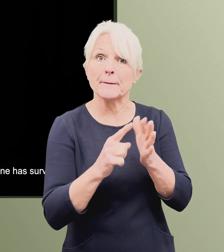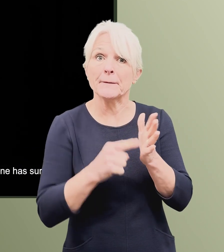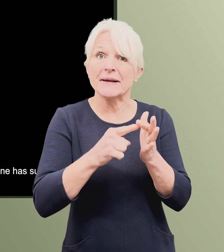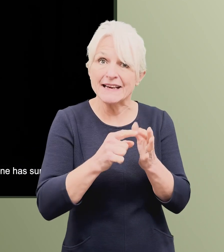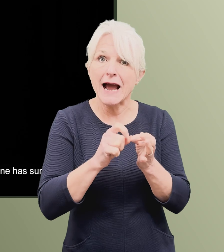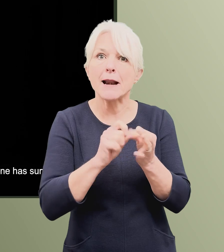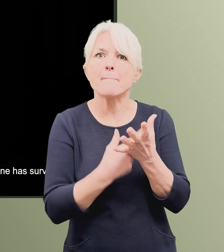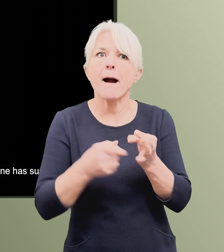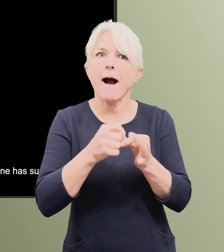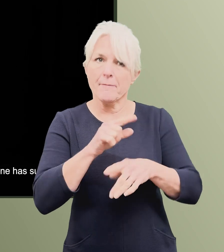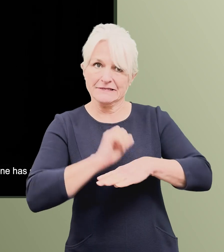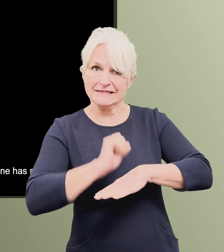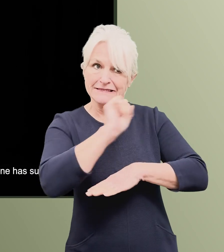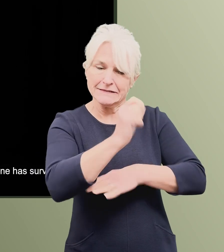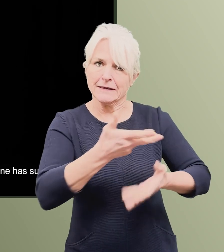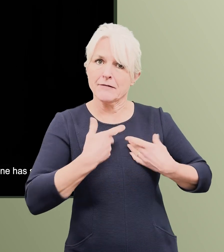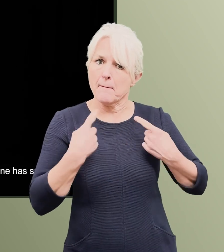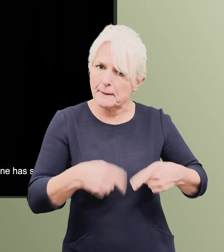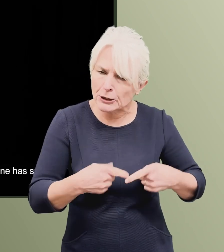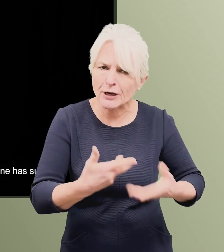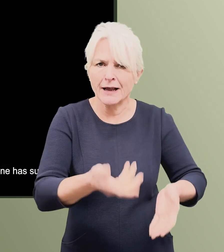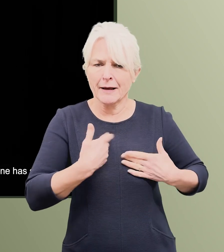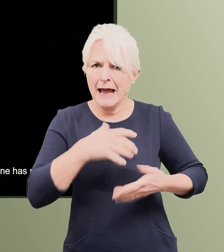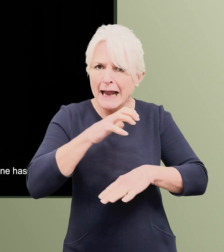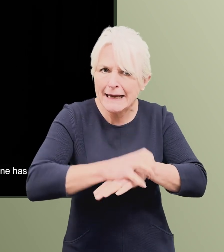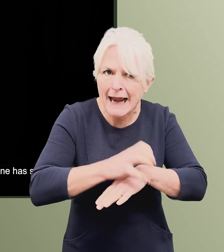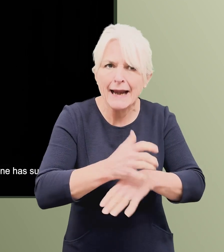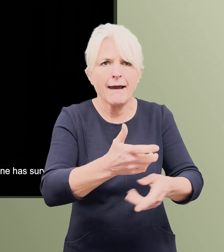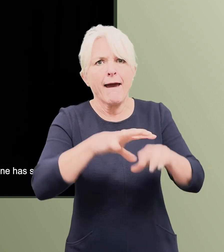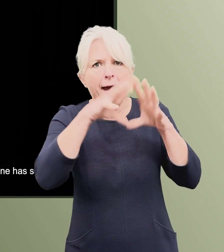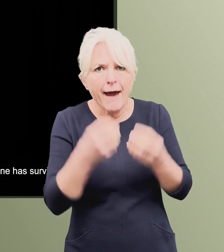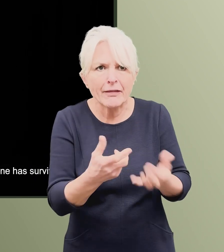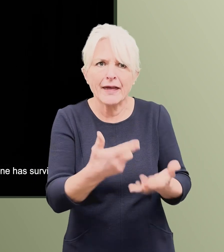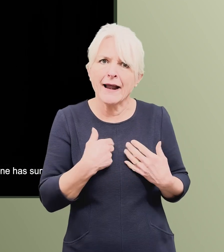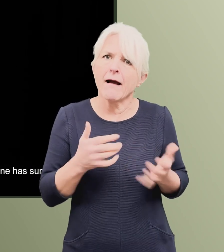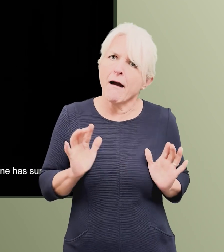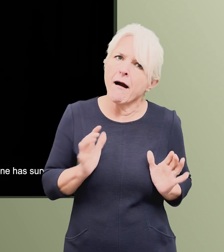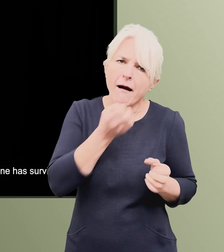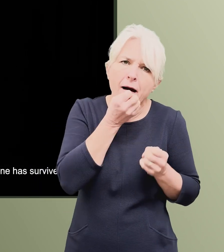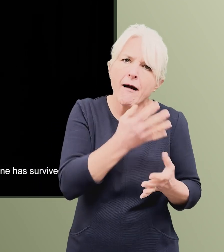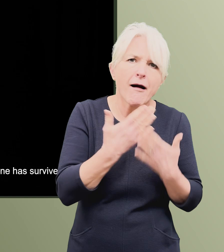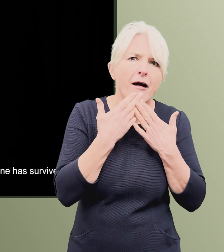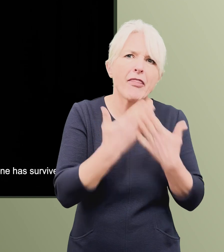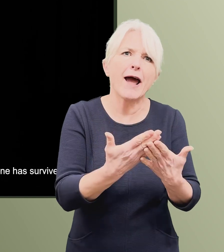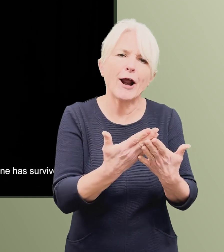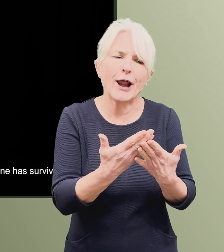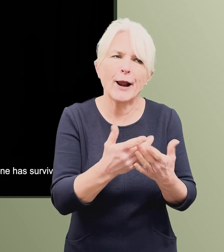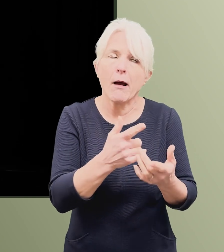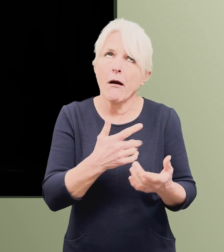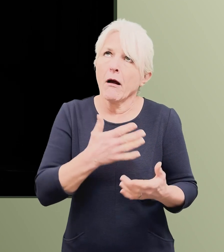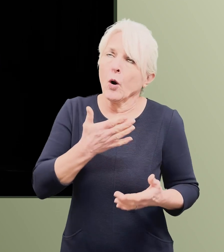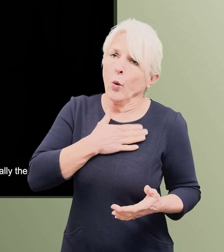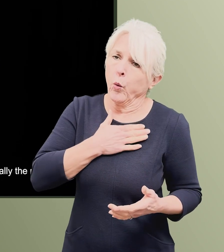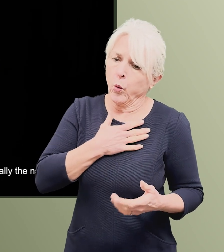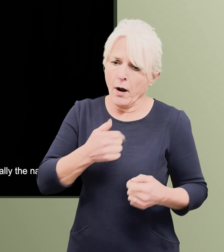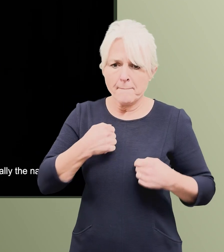career and my diabetes type 1 has survived on good cake. So, so